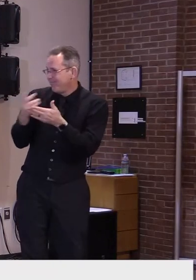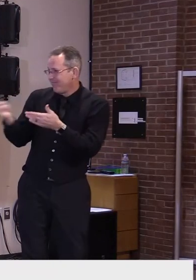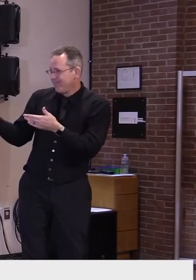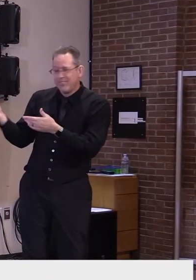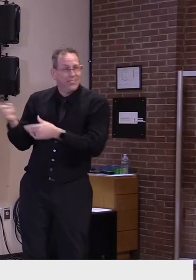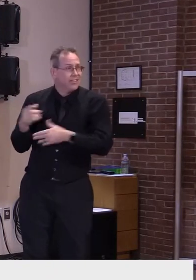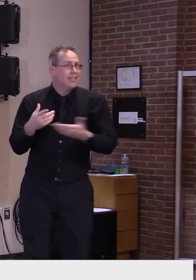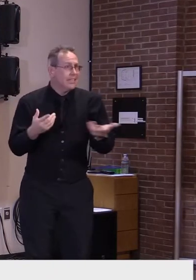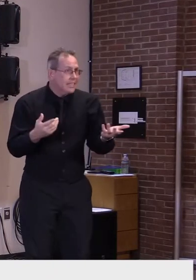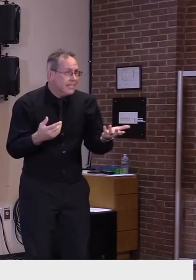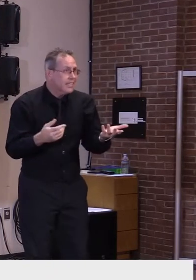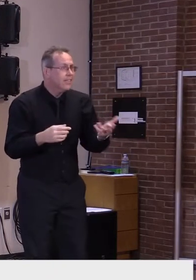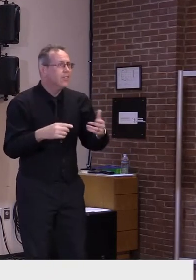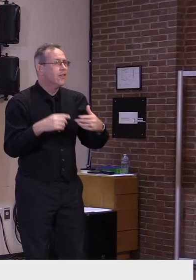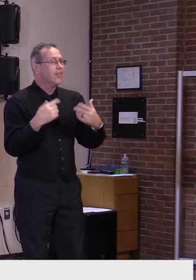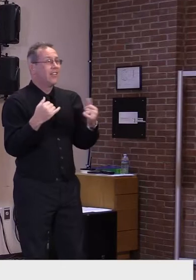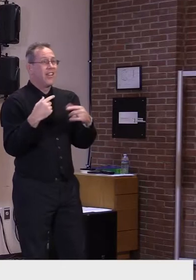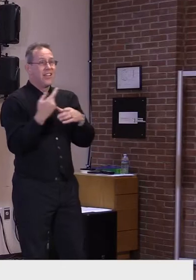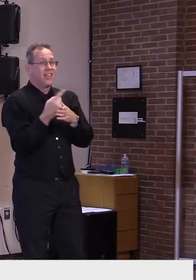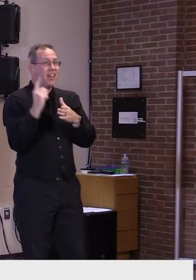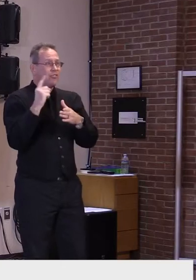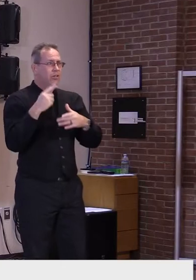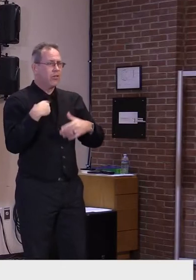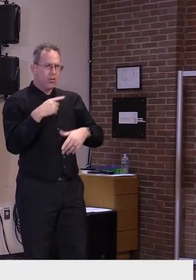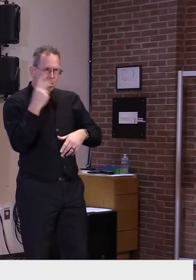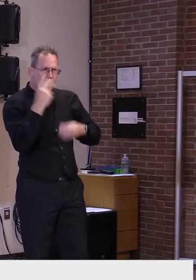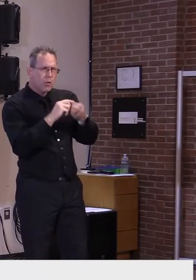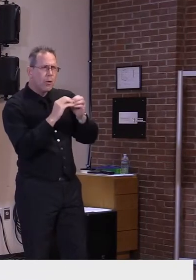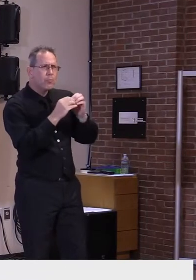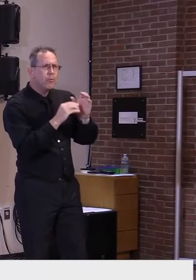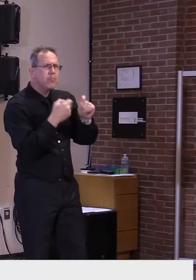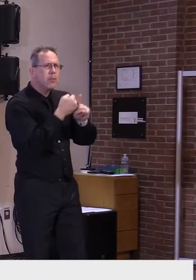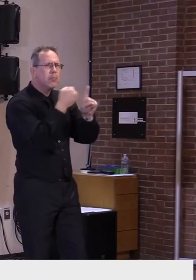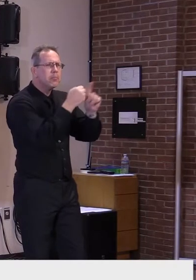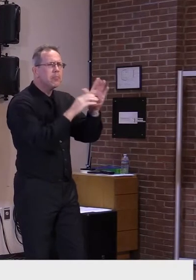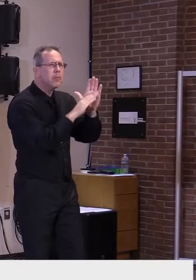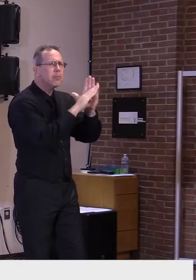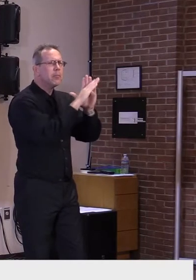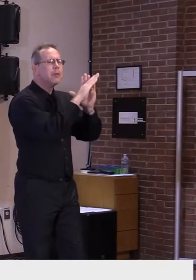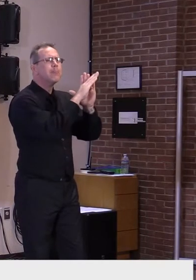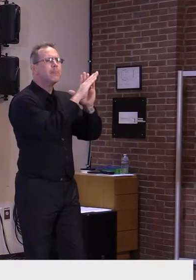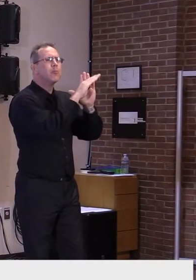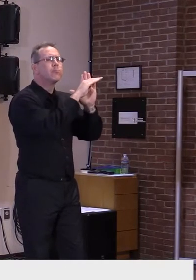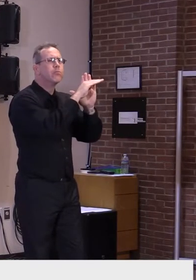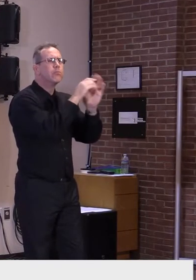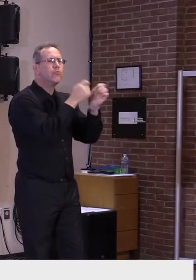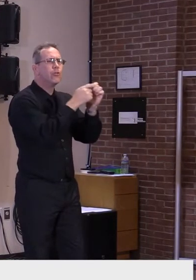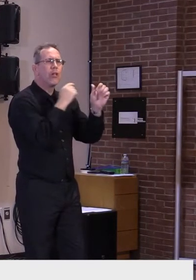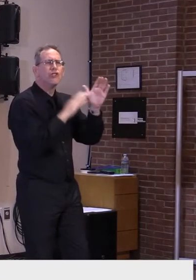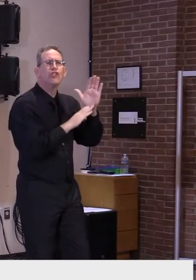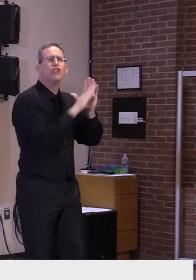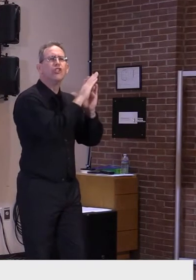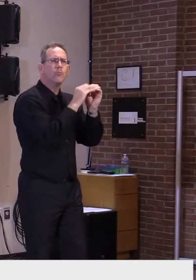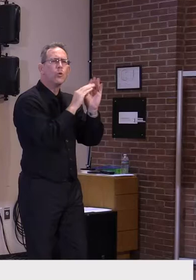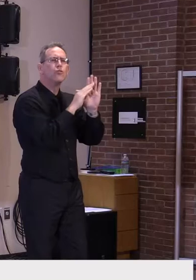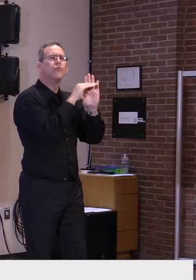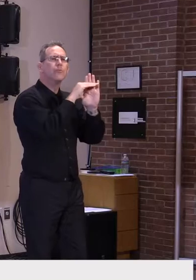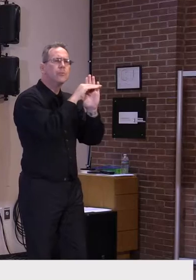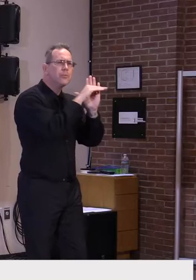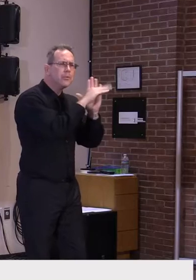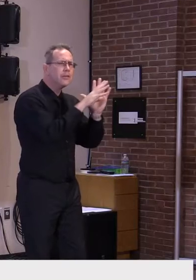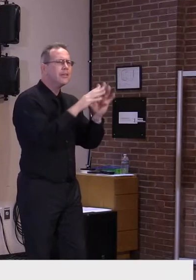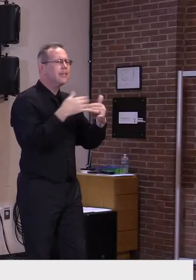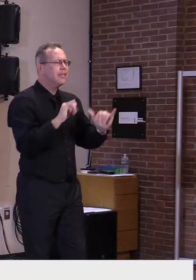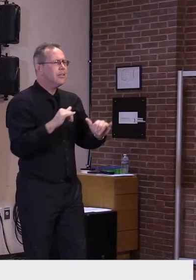week we went up 42%. So a little bit of a slowing down, but cases still high and cases still